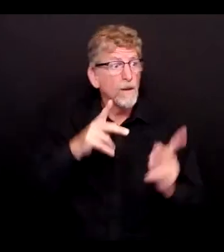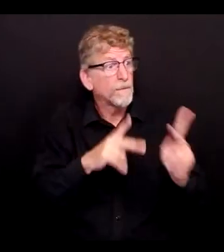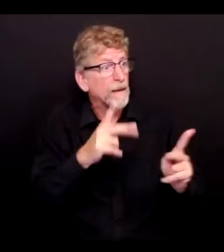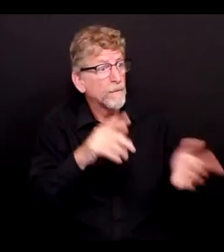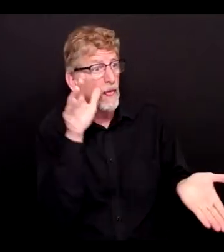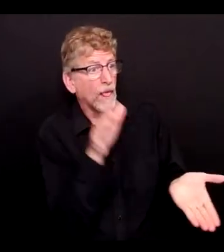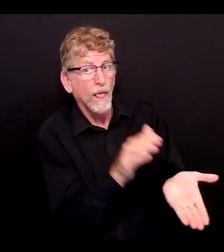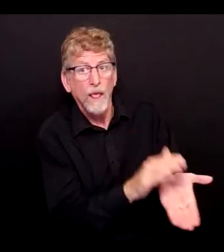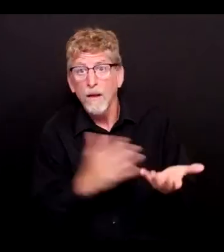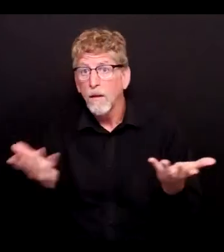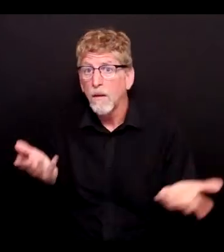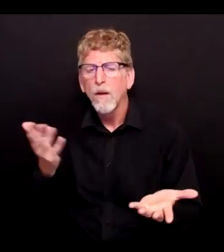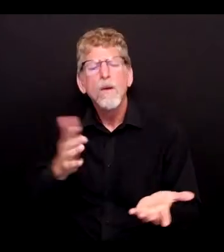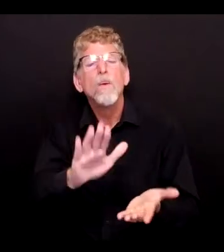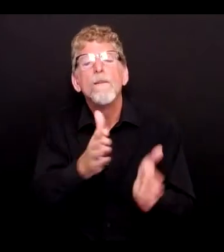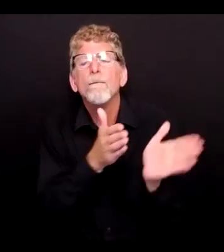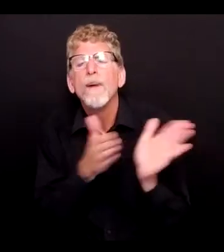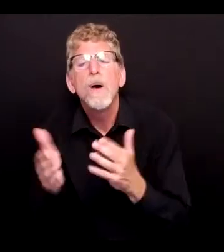shots?